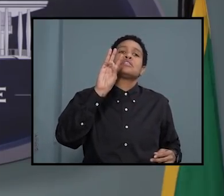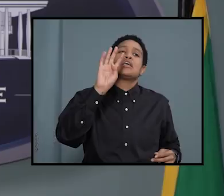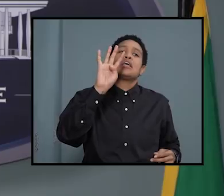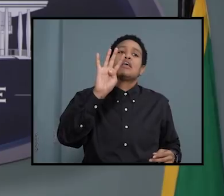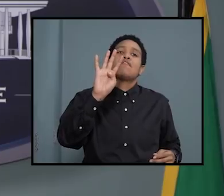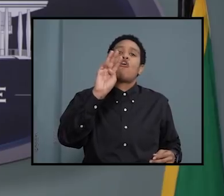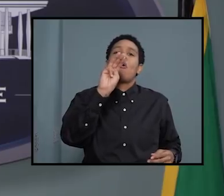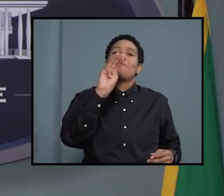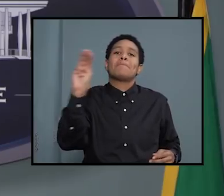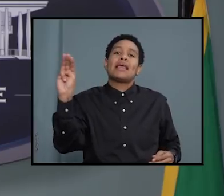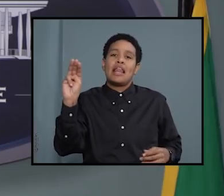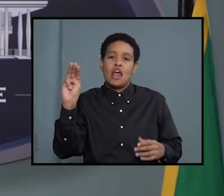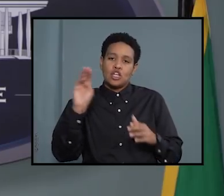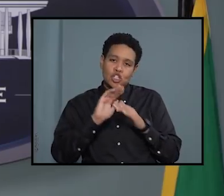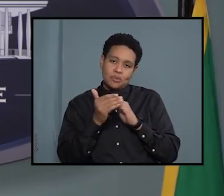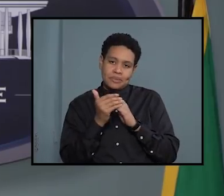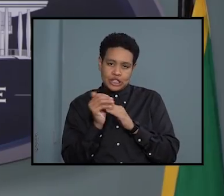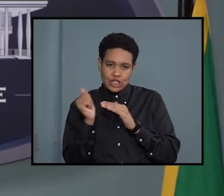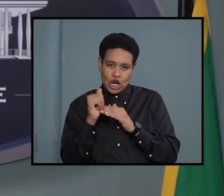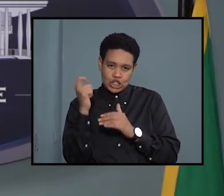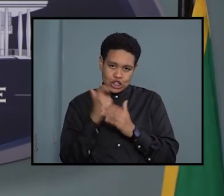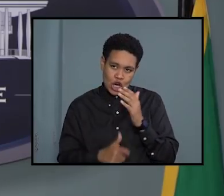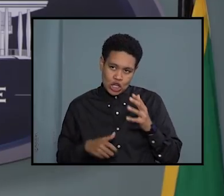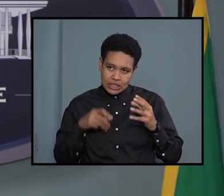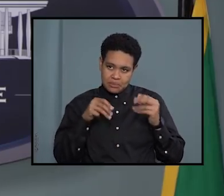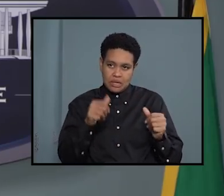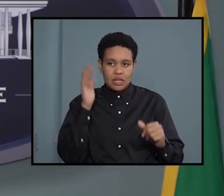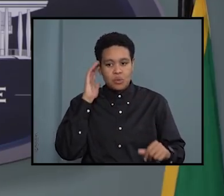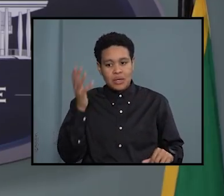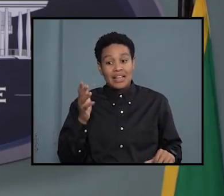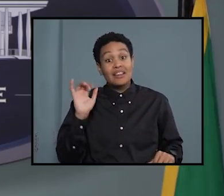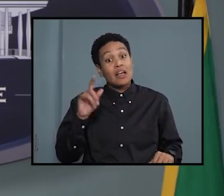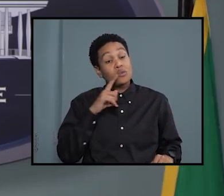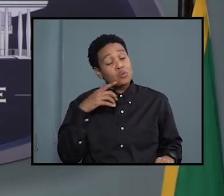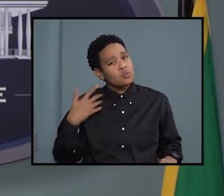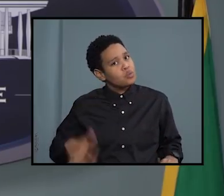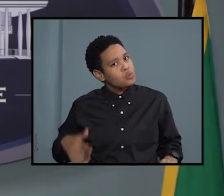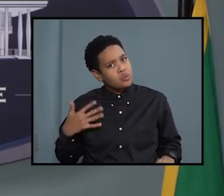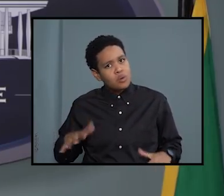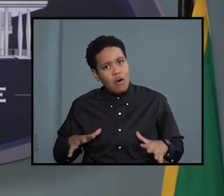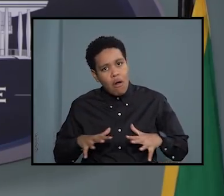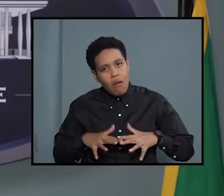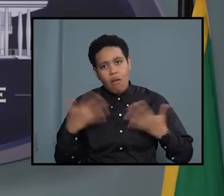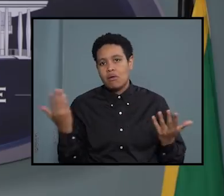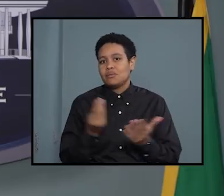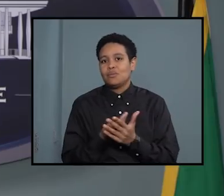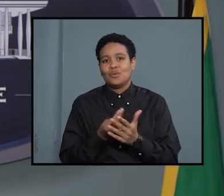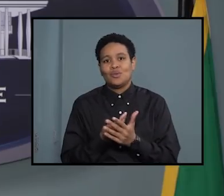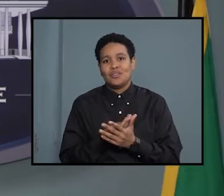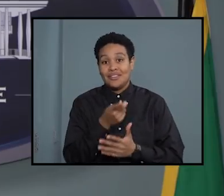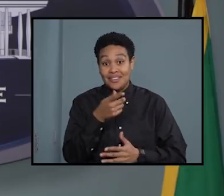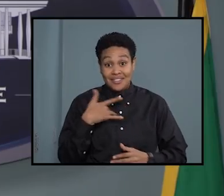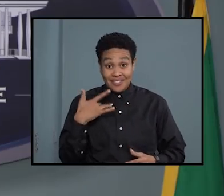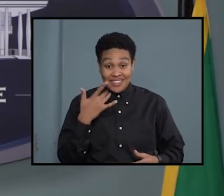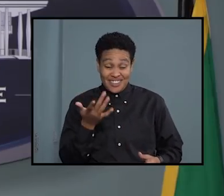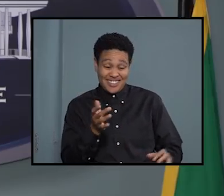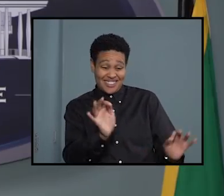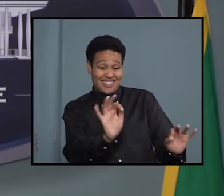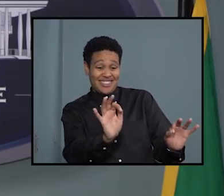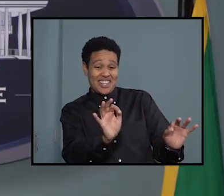$64 million. This is a significant cost and one not to